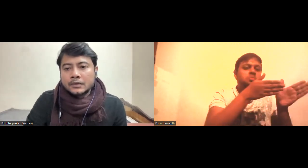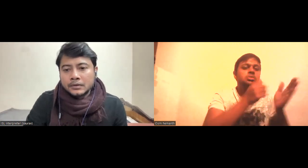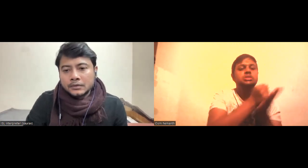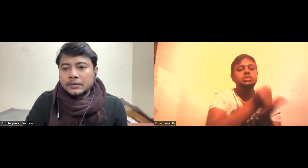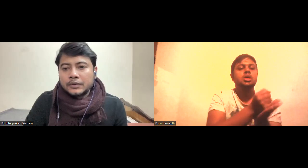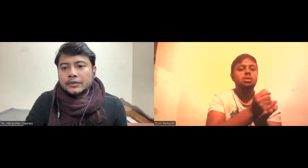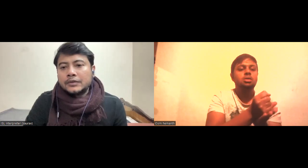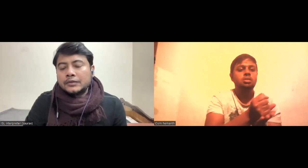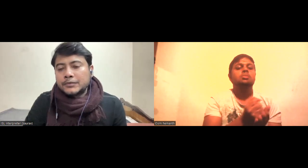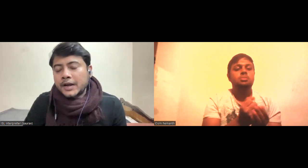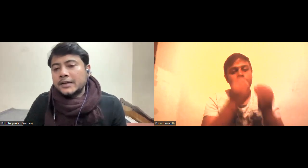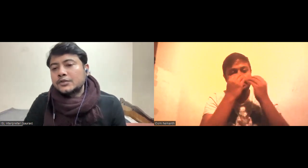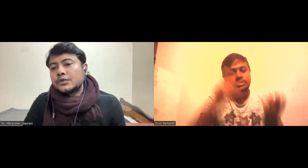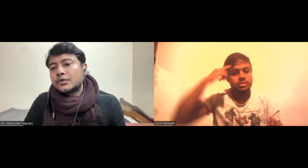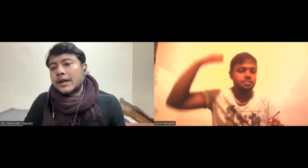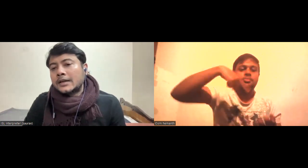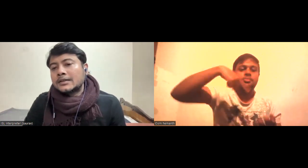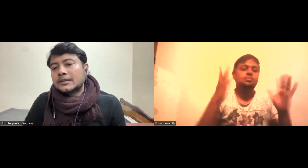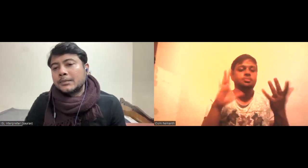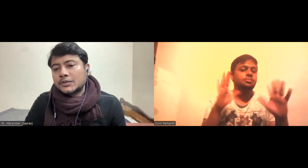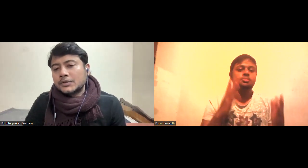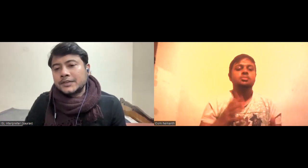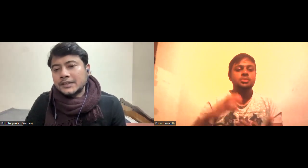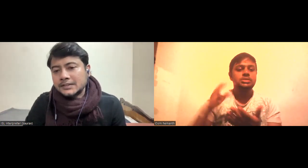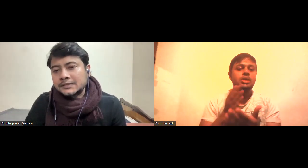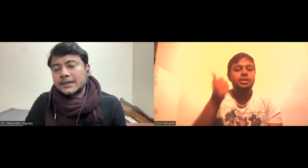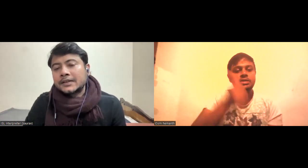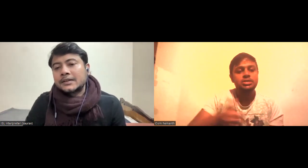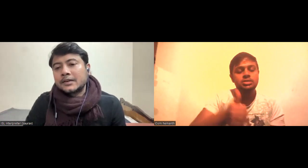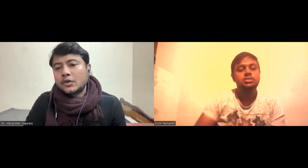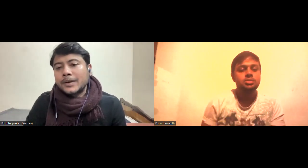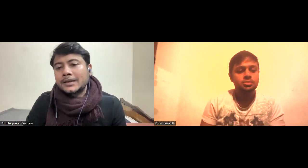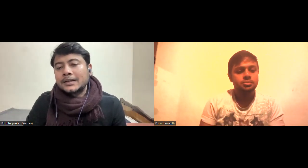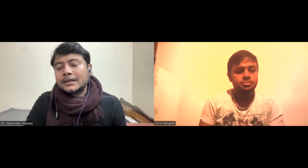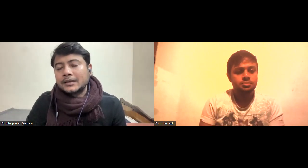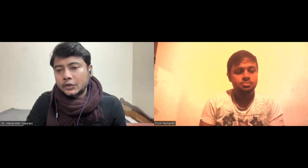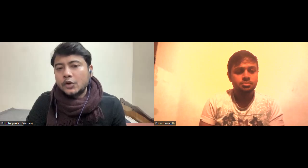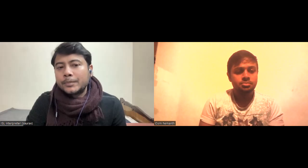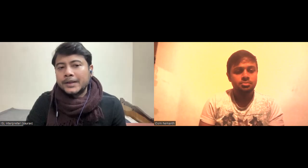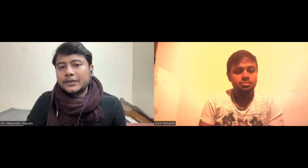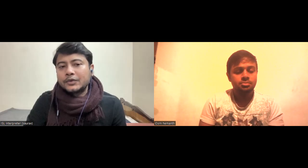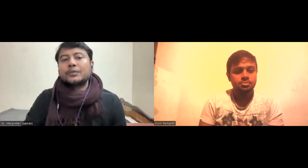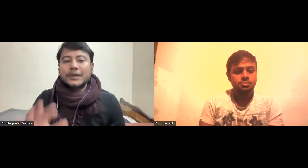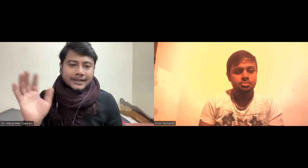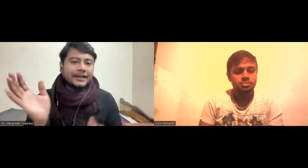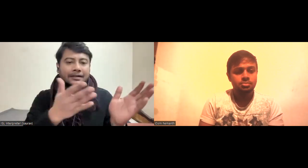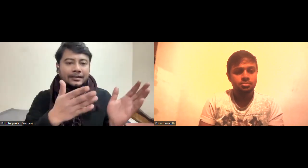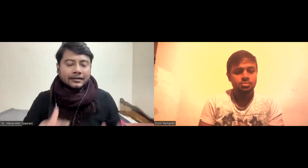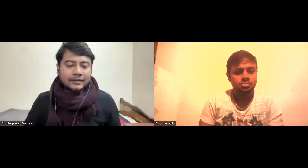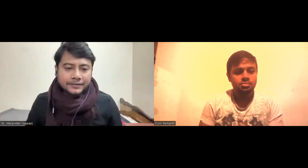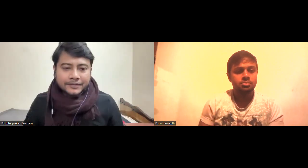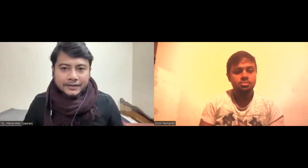yes. The try to look at the positive things where automatically your brain, will